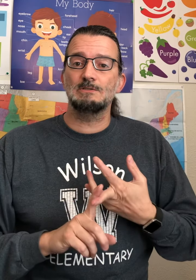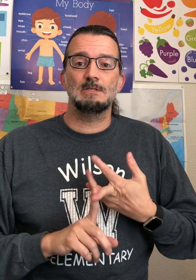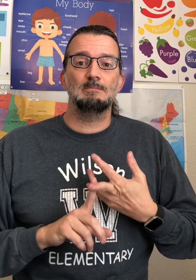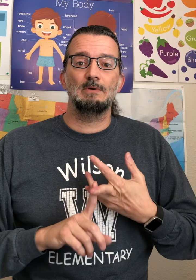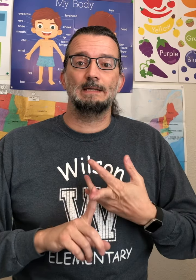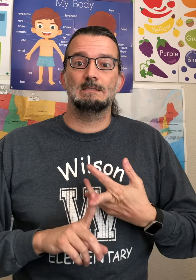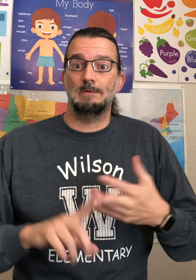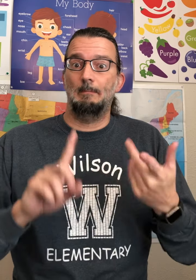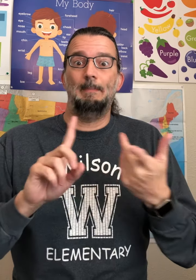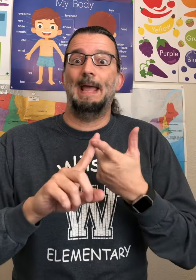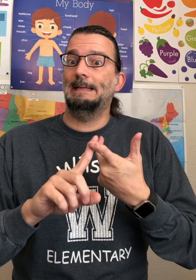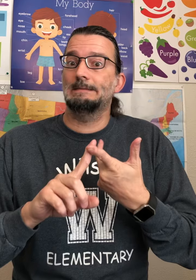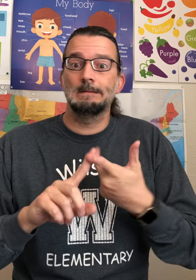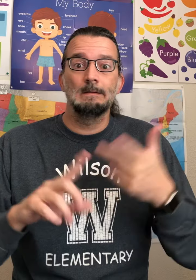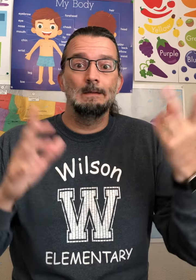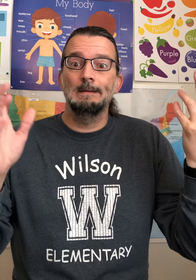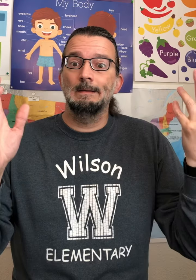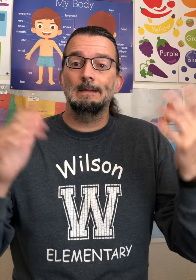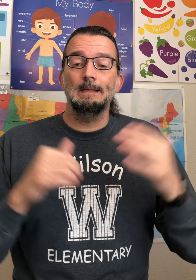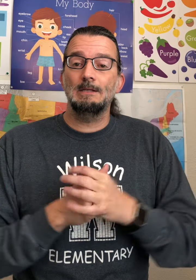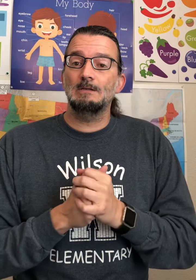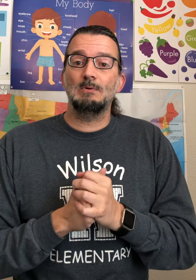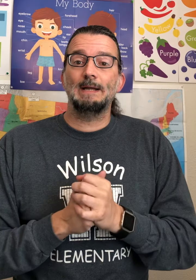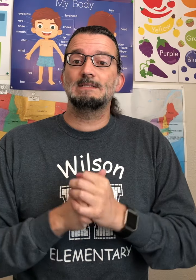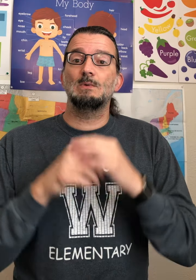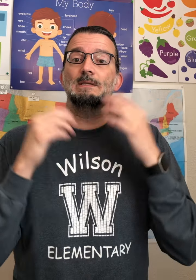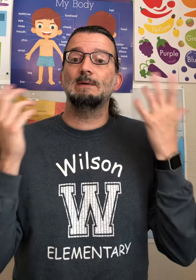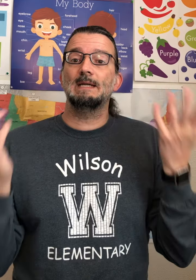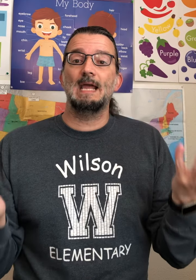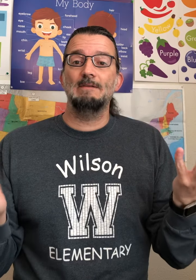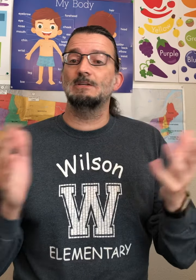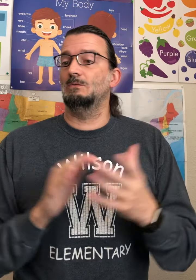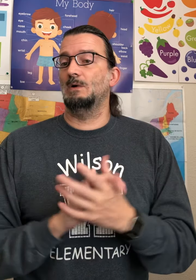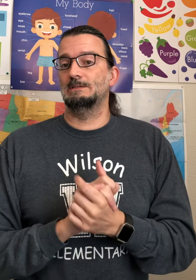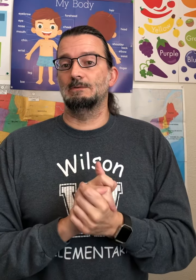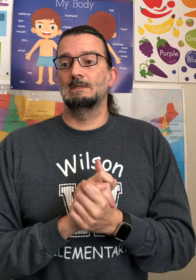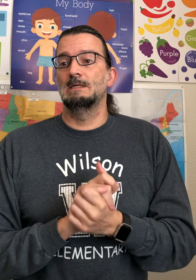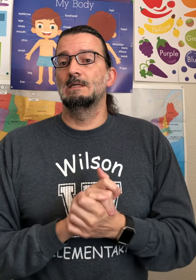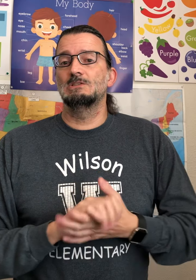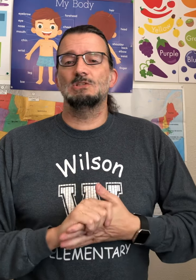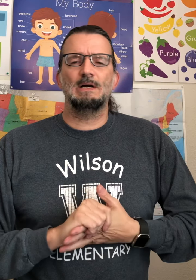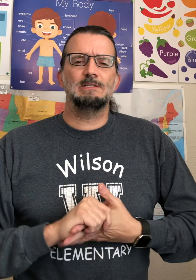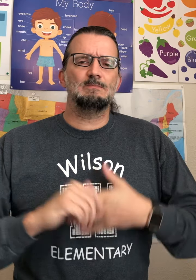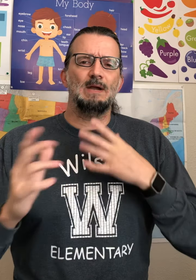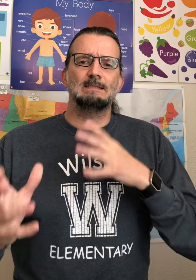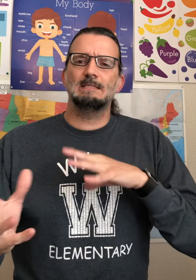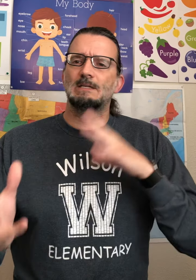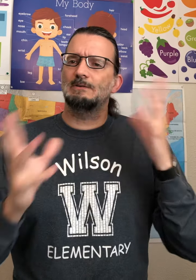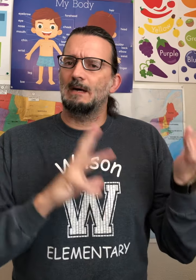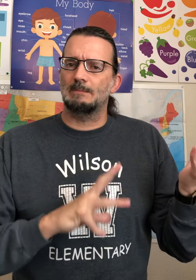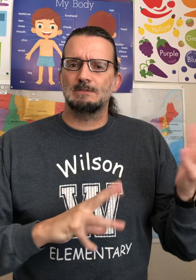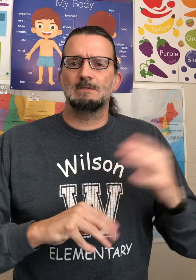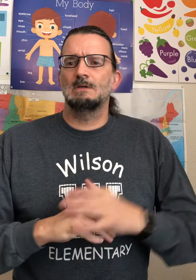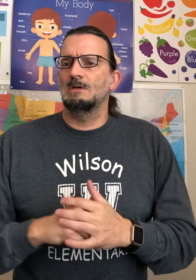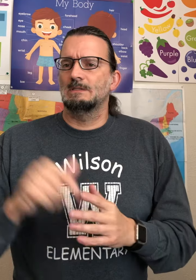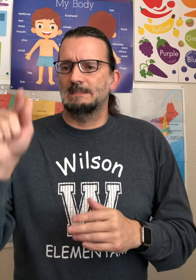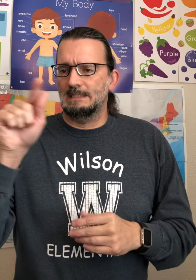You could practice with paint. Yeah, you could practice whatever you want to. As long as you're practicing your numbers